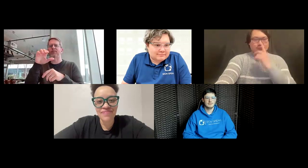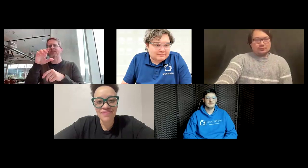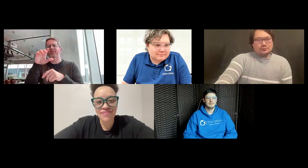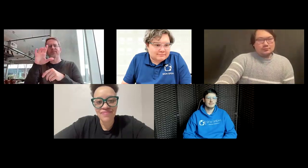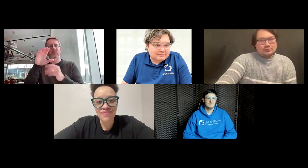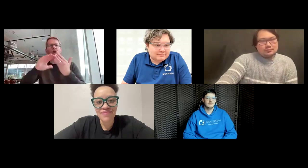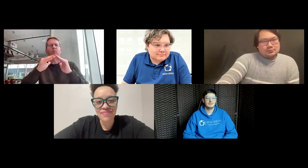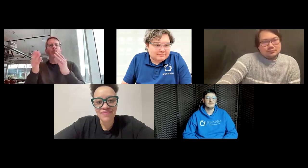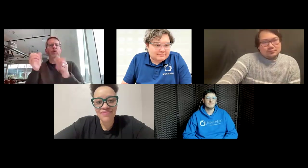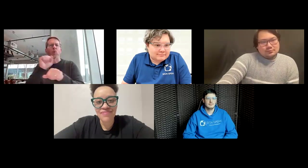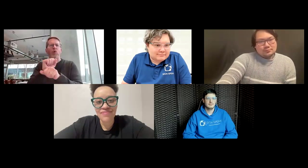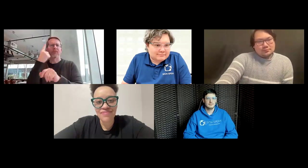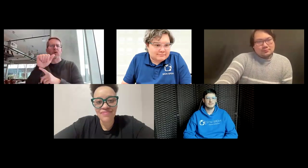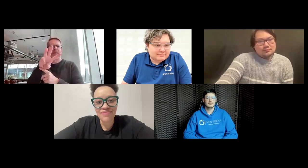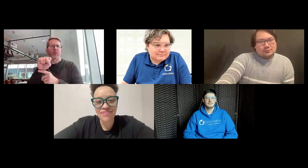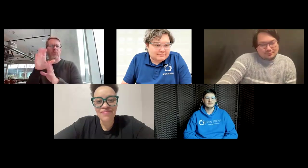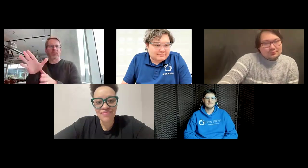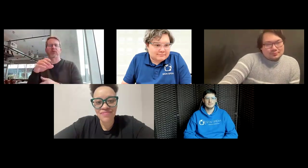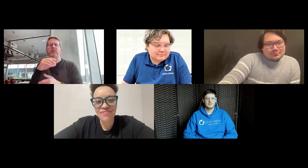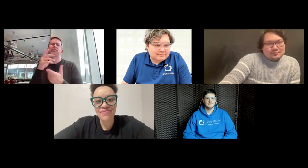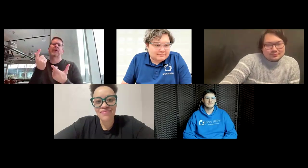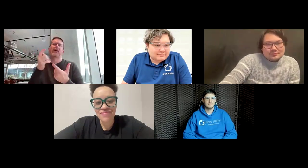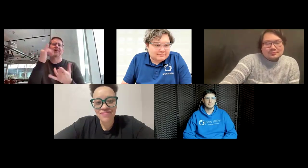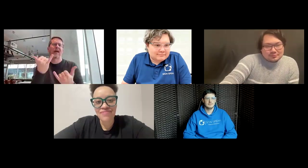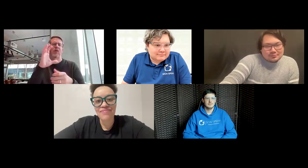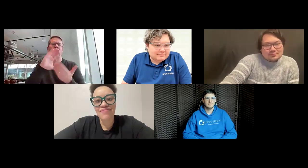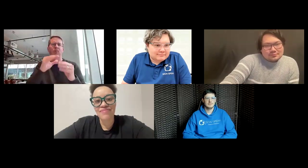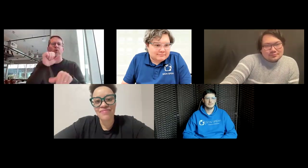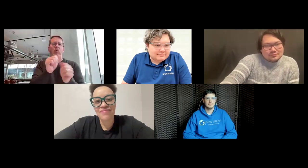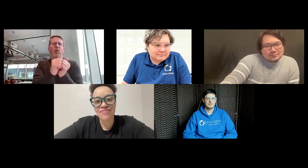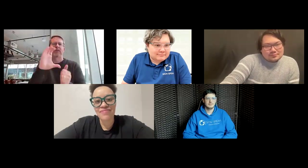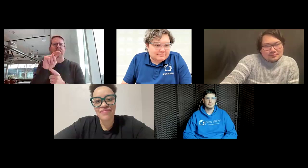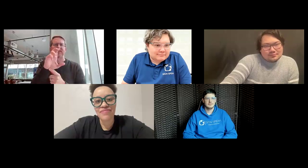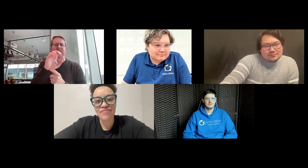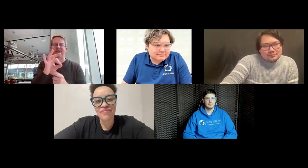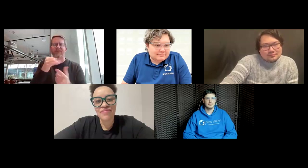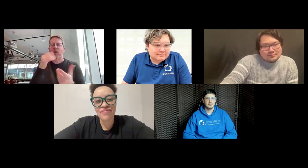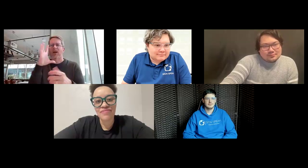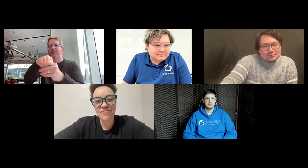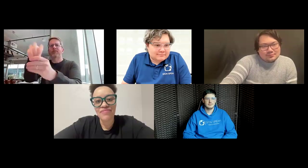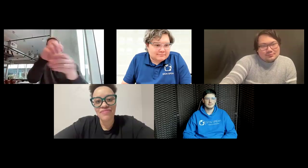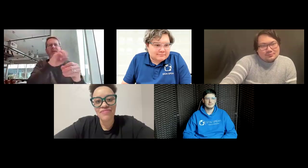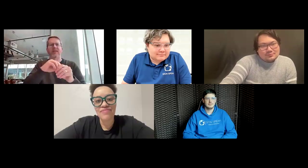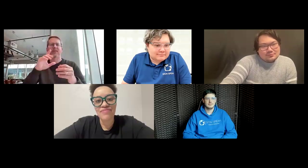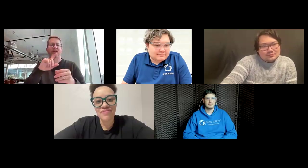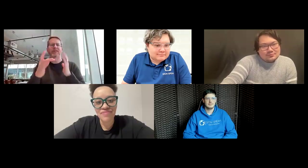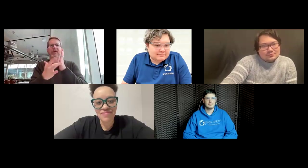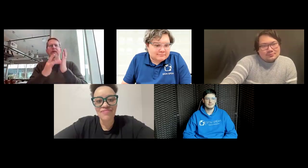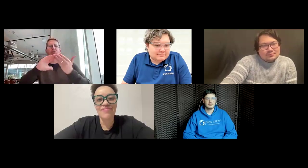AWS data hero for doing community work for AWS and now doing community work with CNCF. So I'm